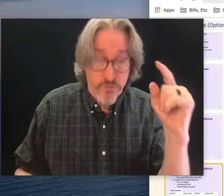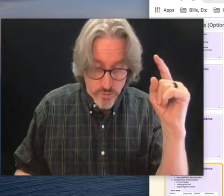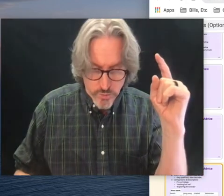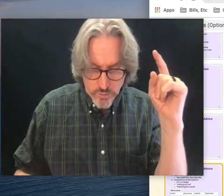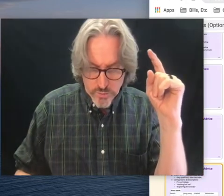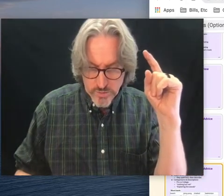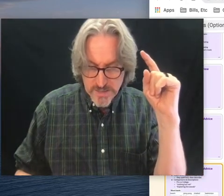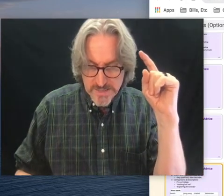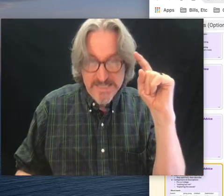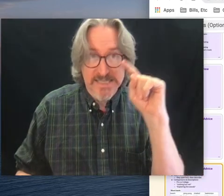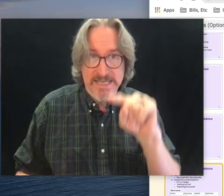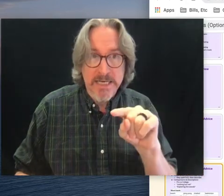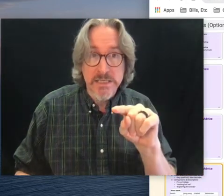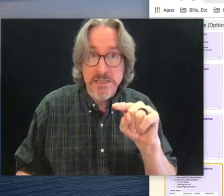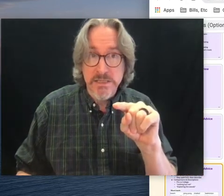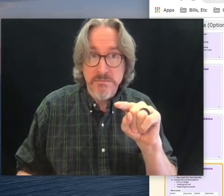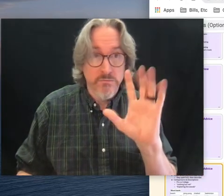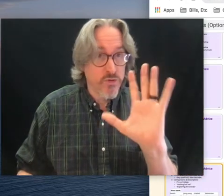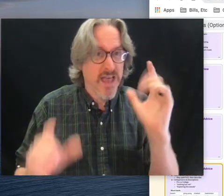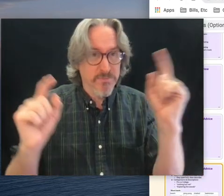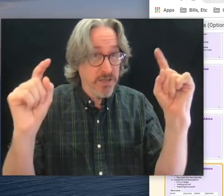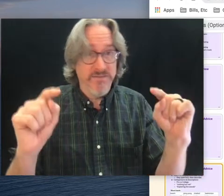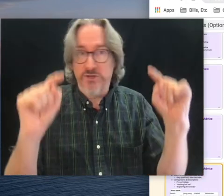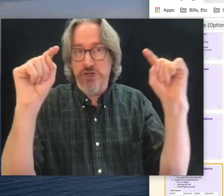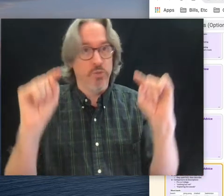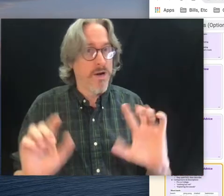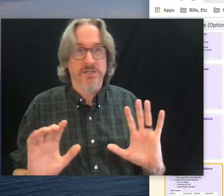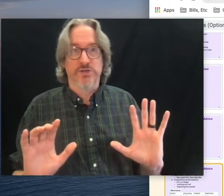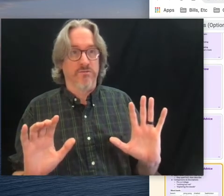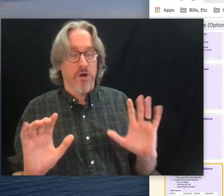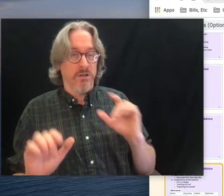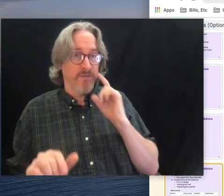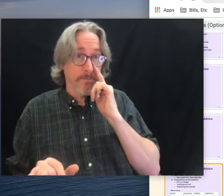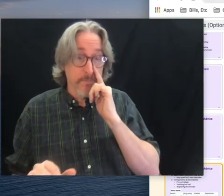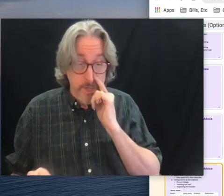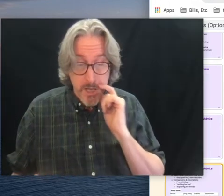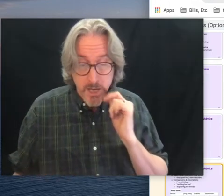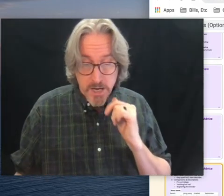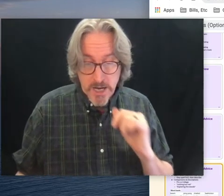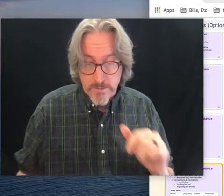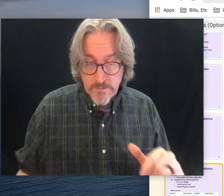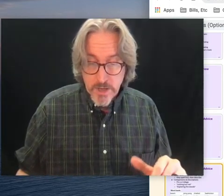one through six, where I believe there's just one answer for all of them.